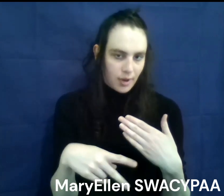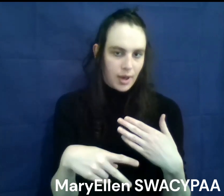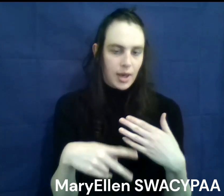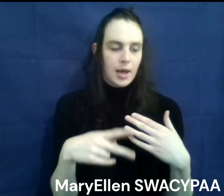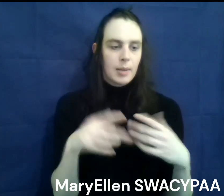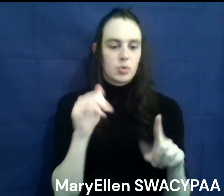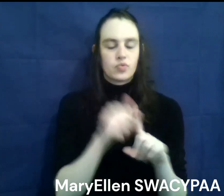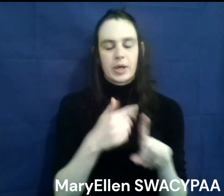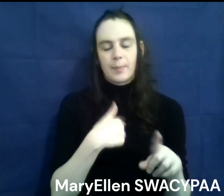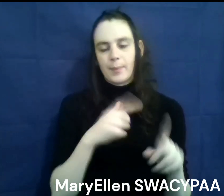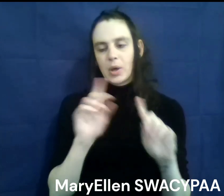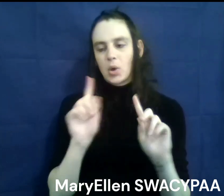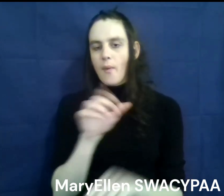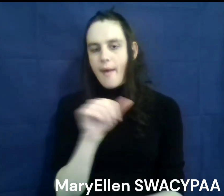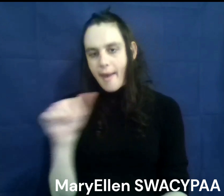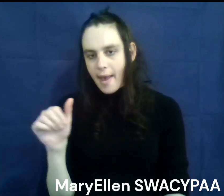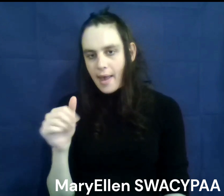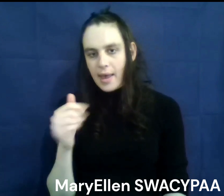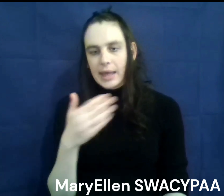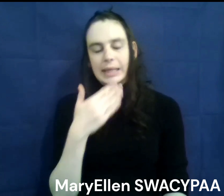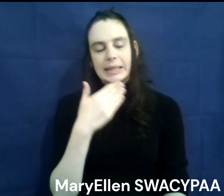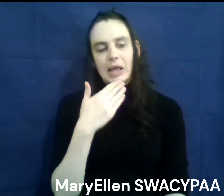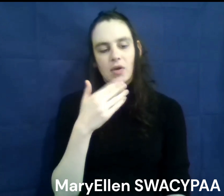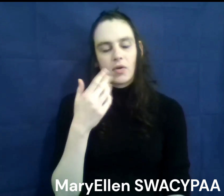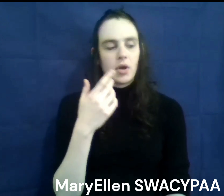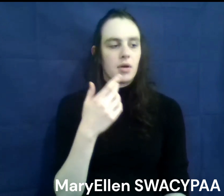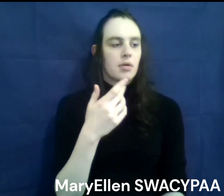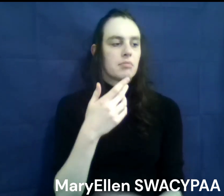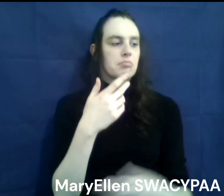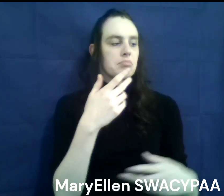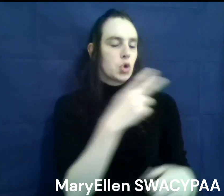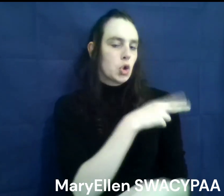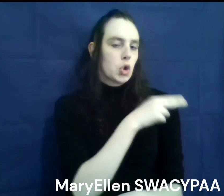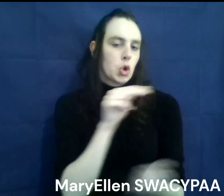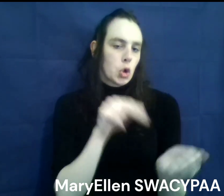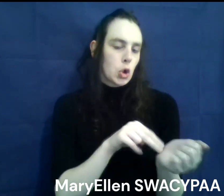care provider who told me to go to a women's meeting.